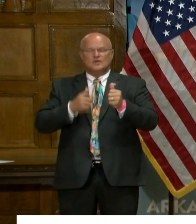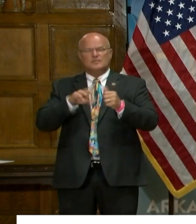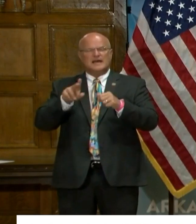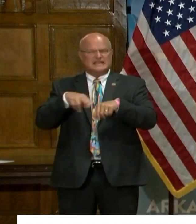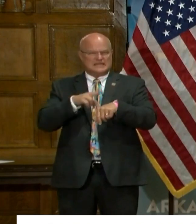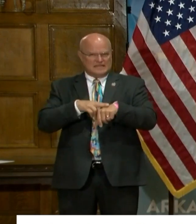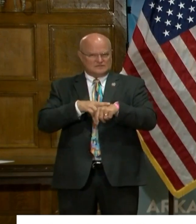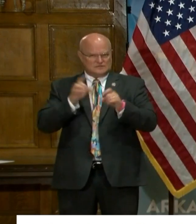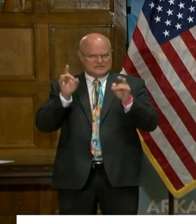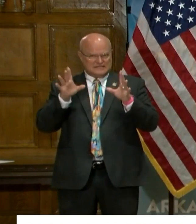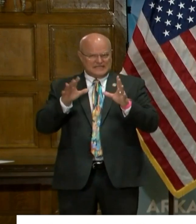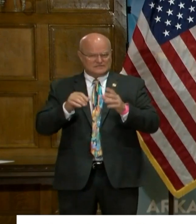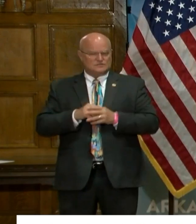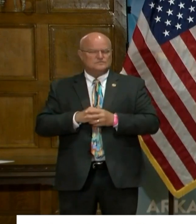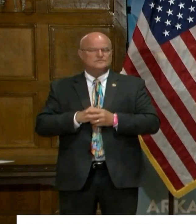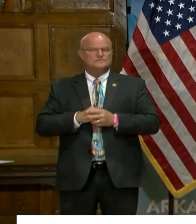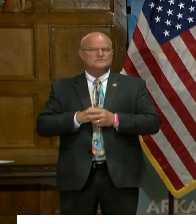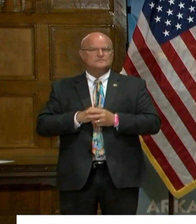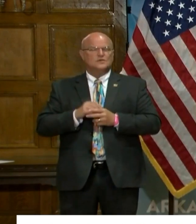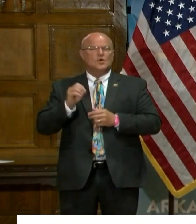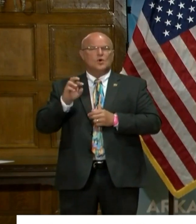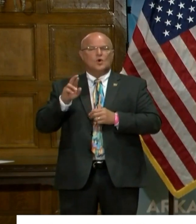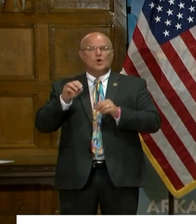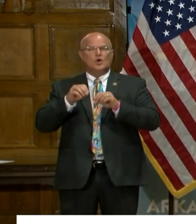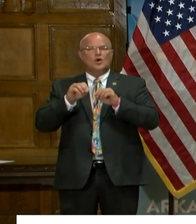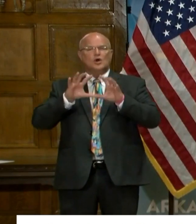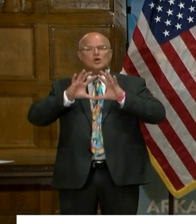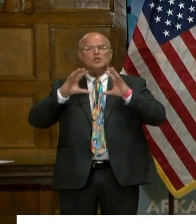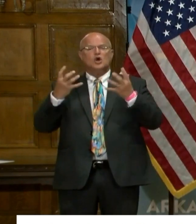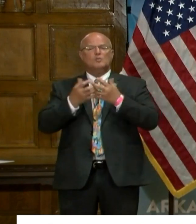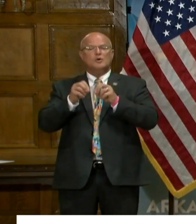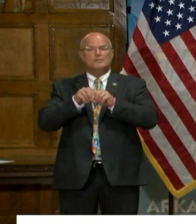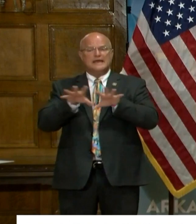by natural disaster, war, or global pandemic.